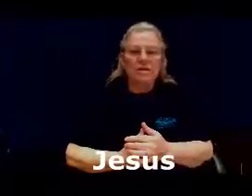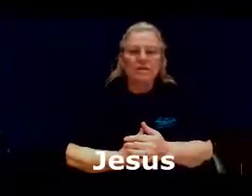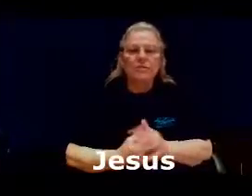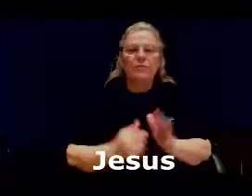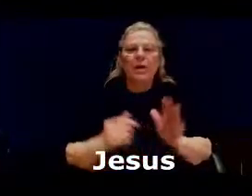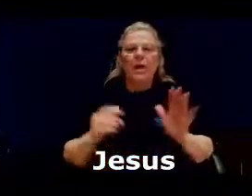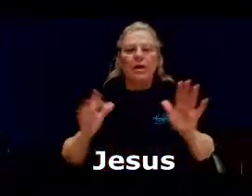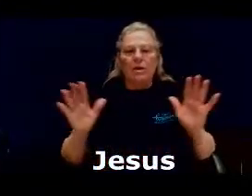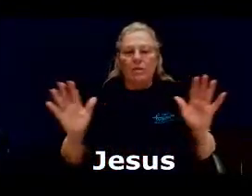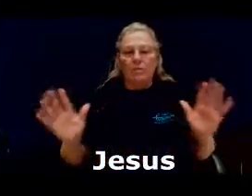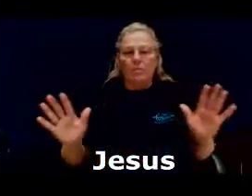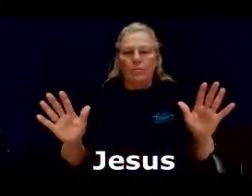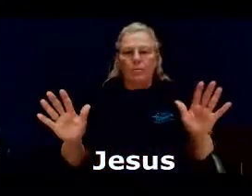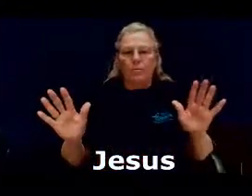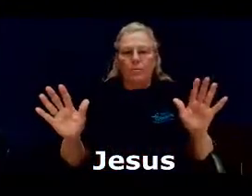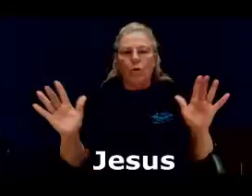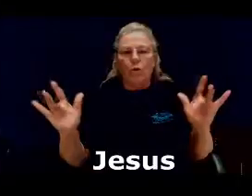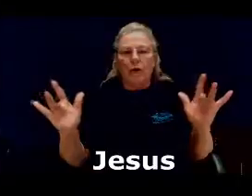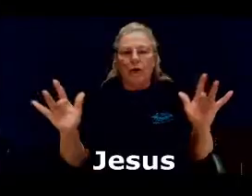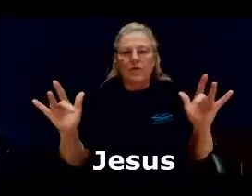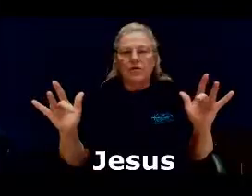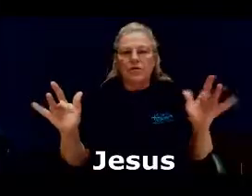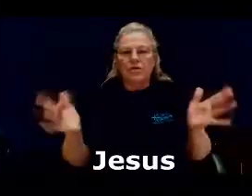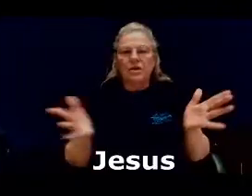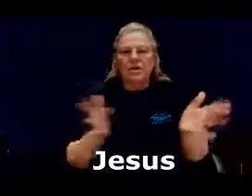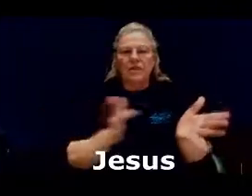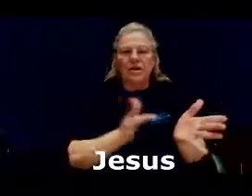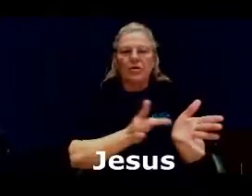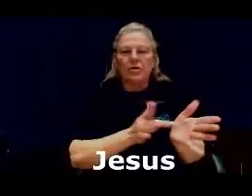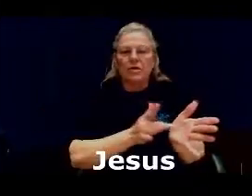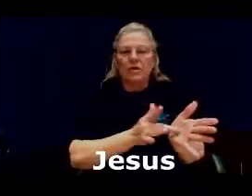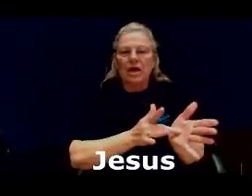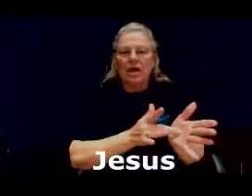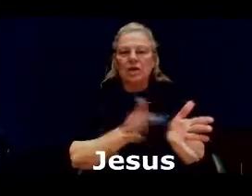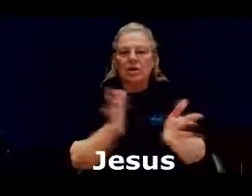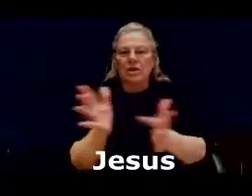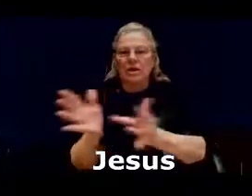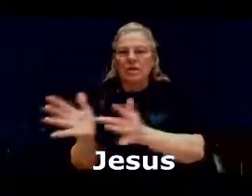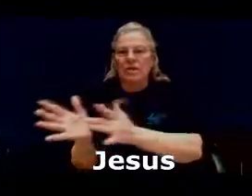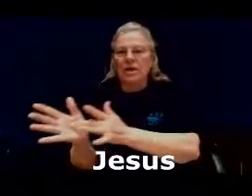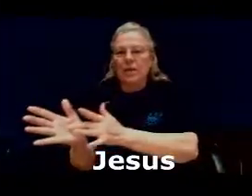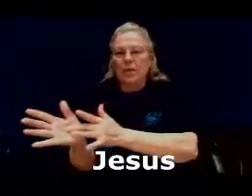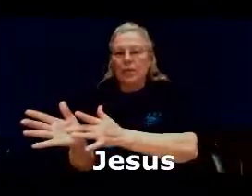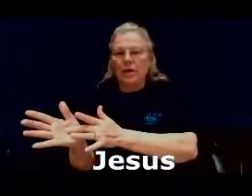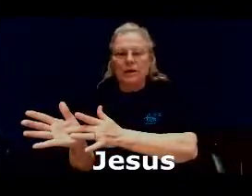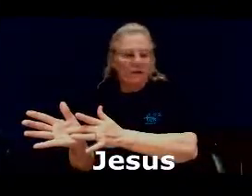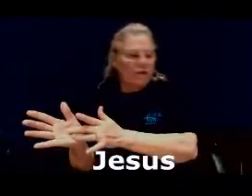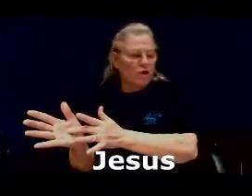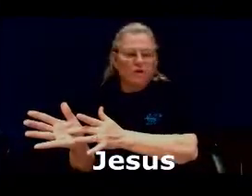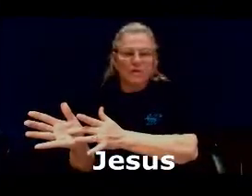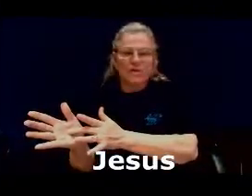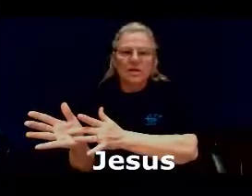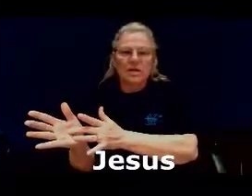Jesus, both open hands with your center finger touching the nail prints in Jesus's